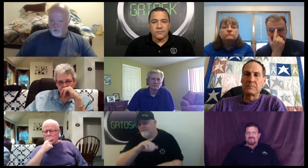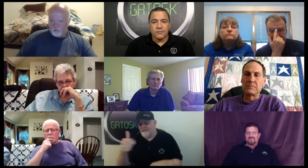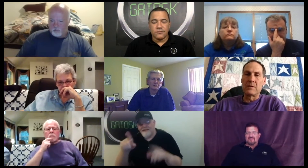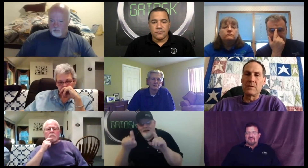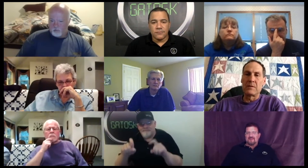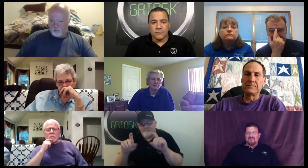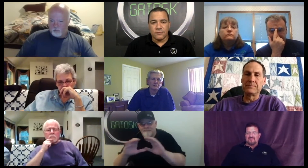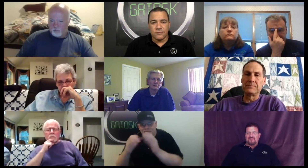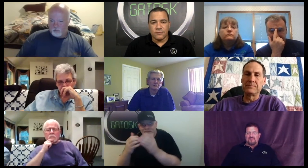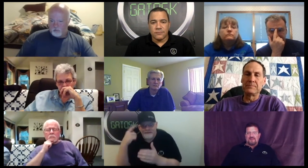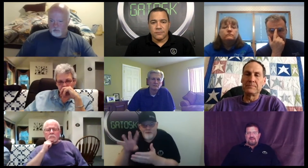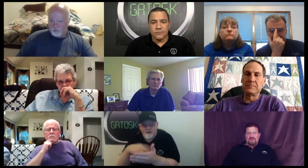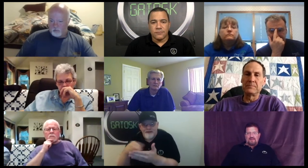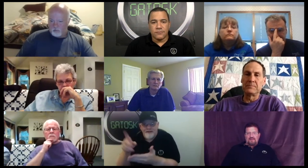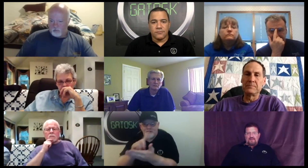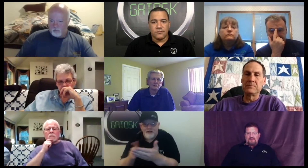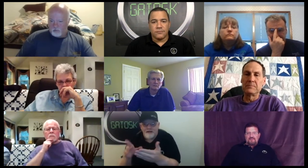that software, we will